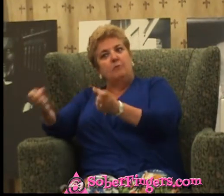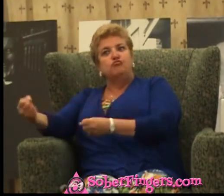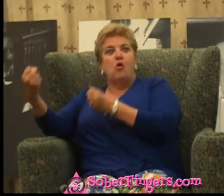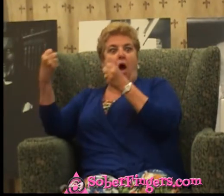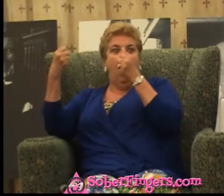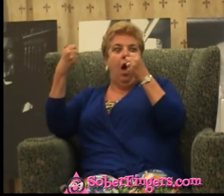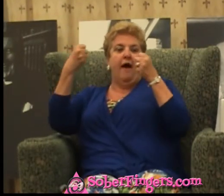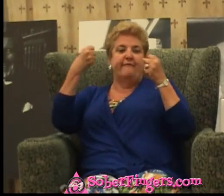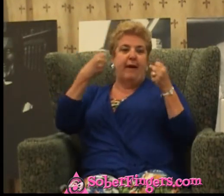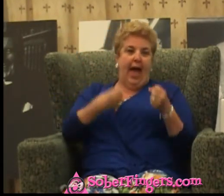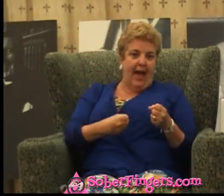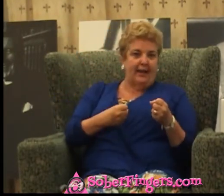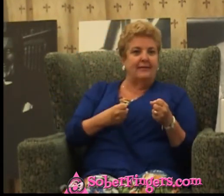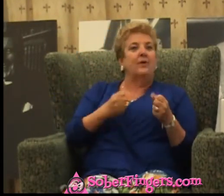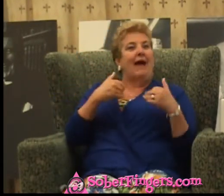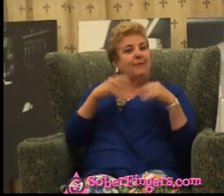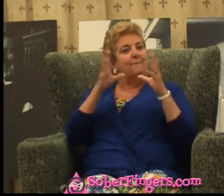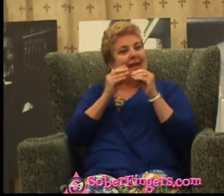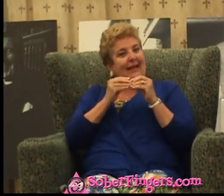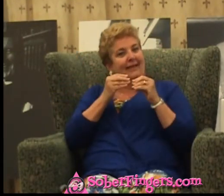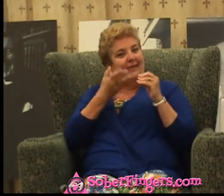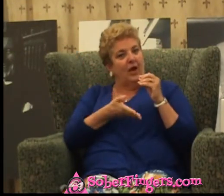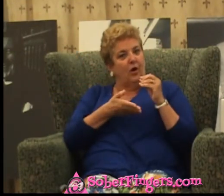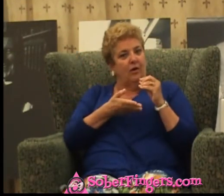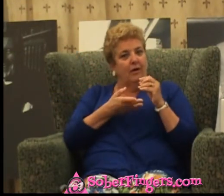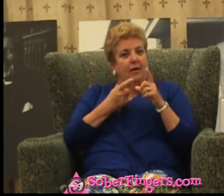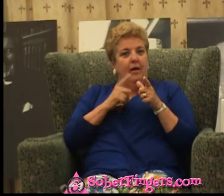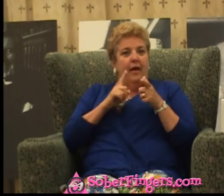to your sponsor and go, "What? Geez, that speaker was terrible, wasn't he?"